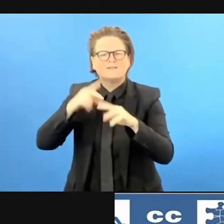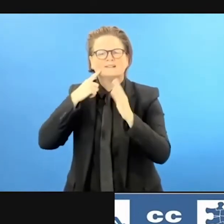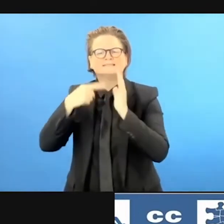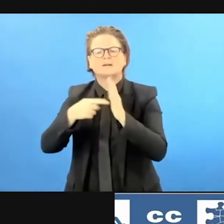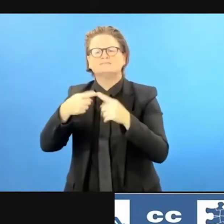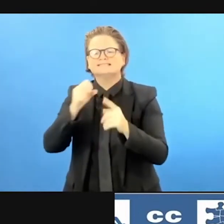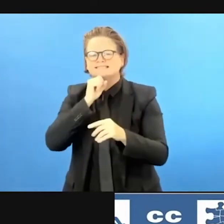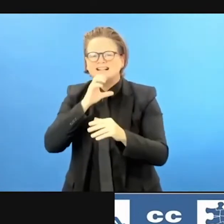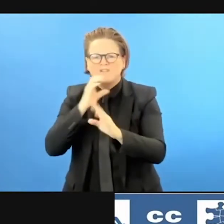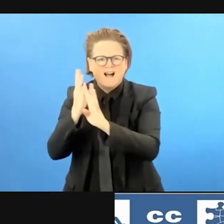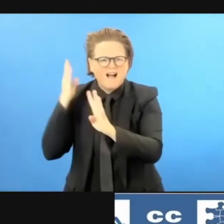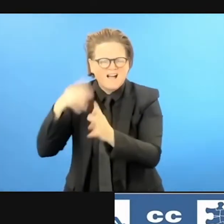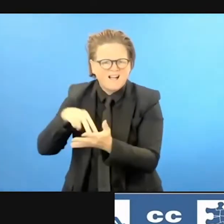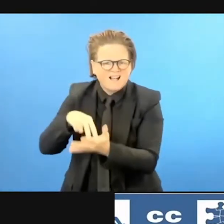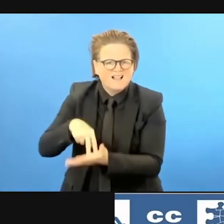restroom.